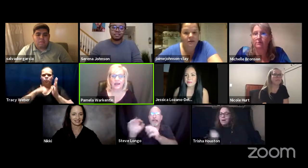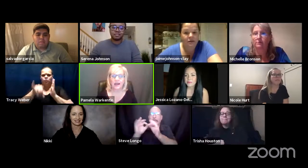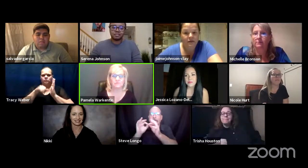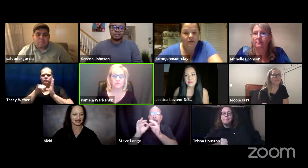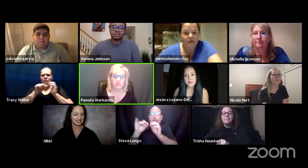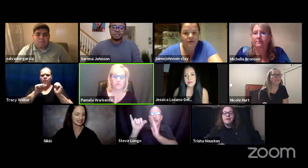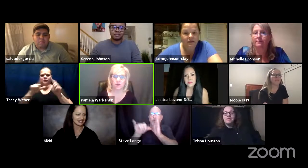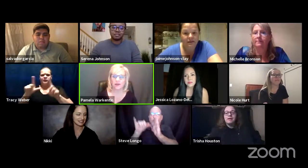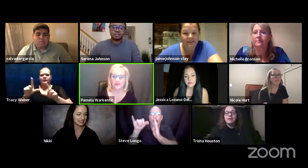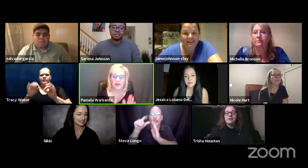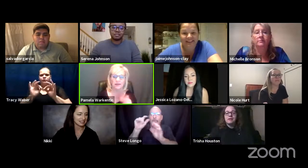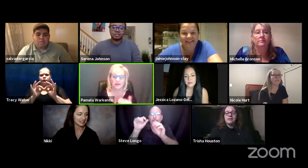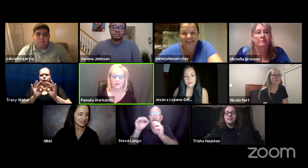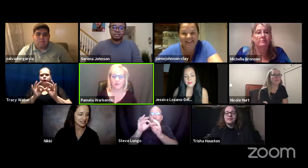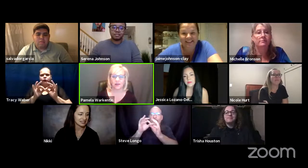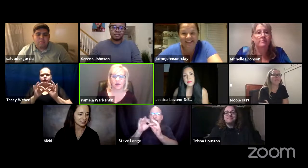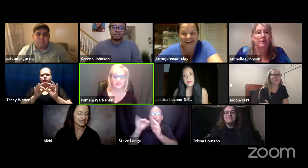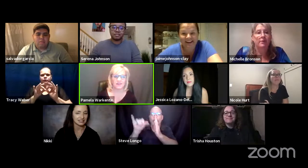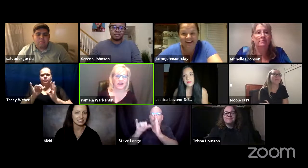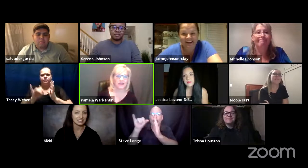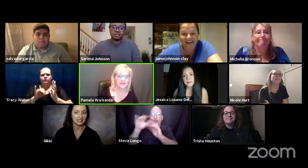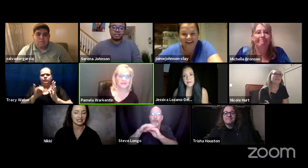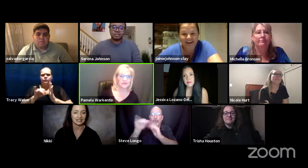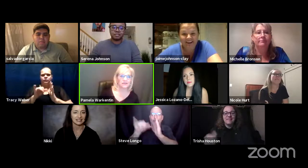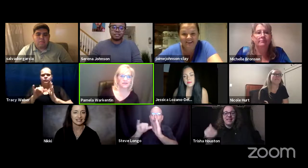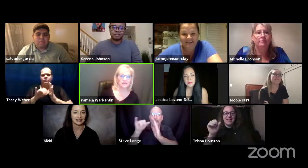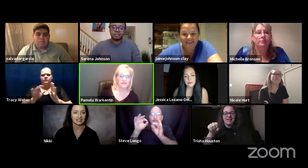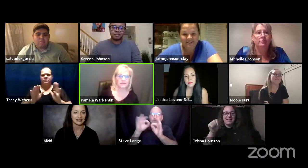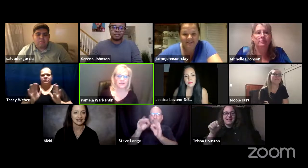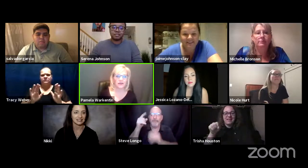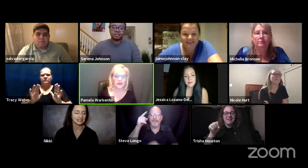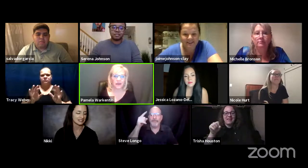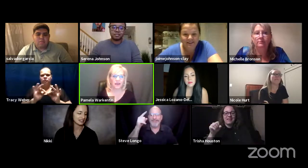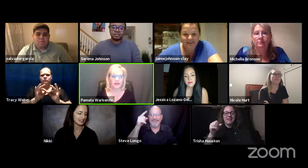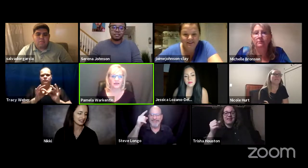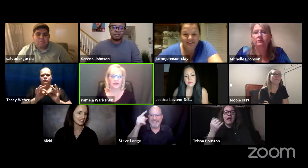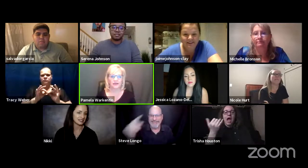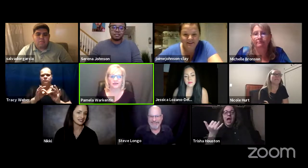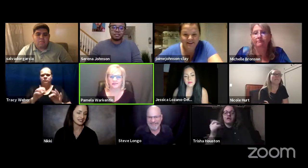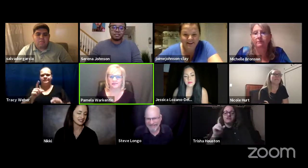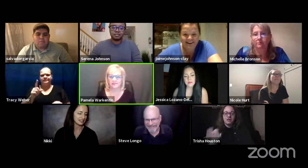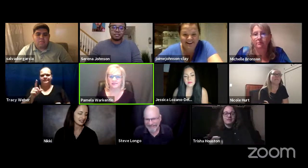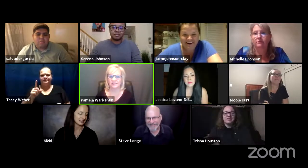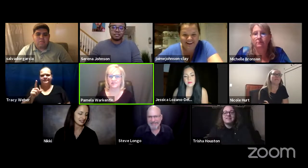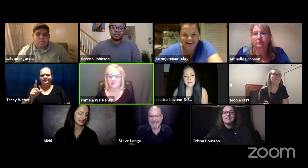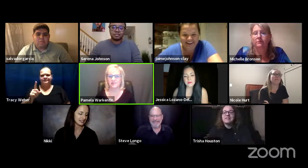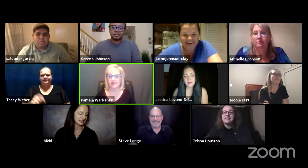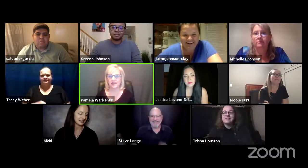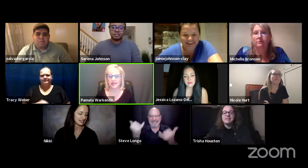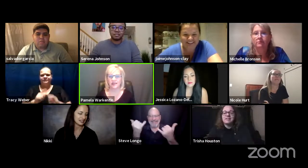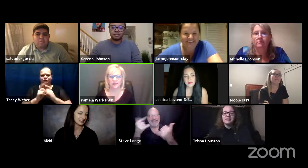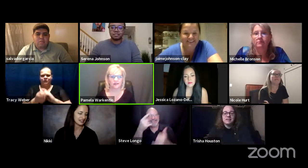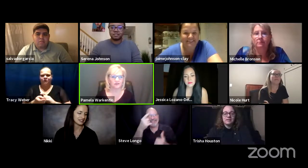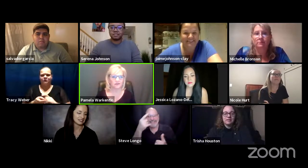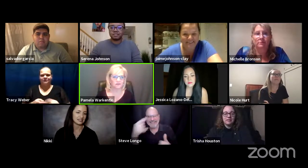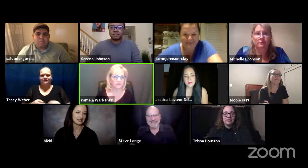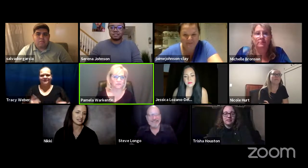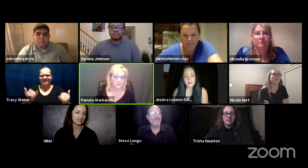I'm so sorry that we lost that. And Steve is indicating something.